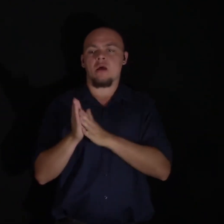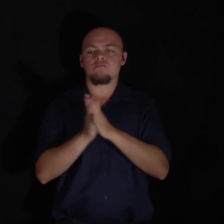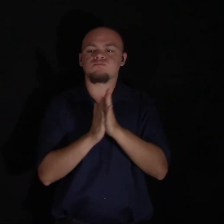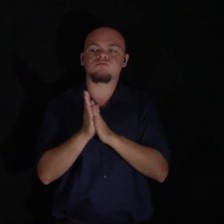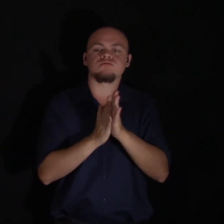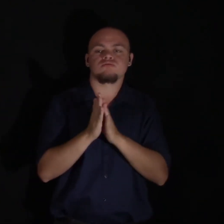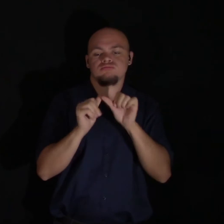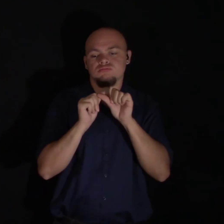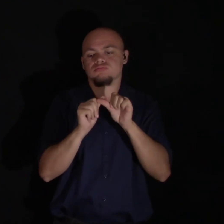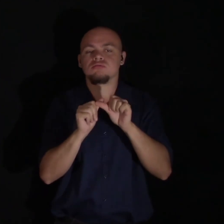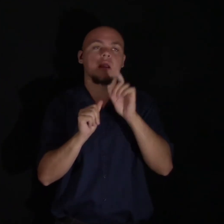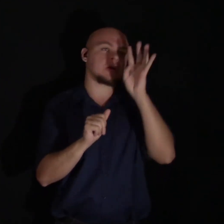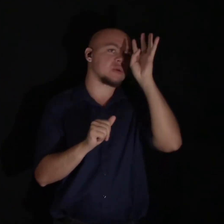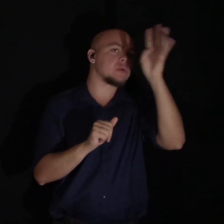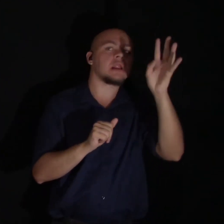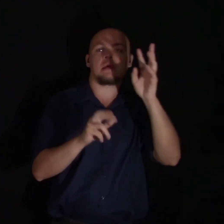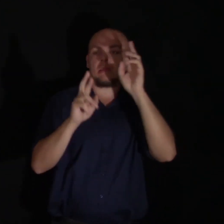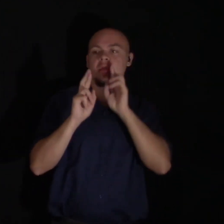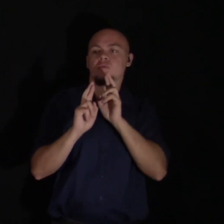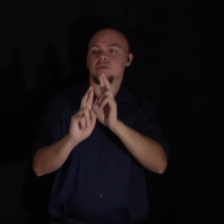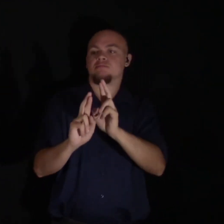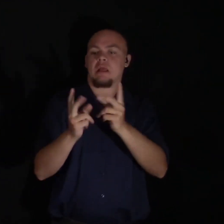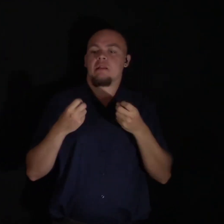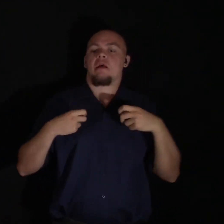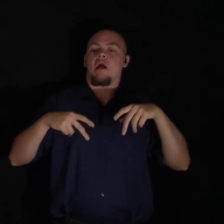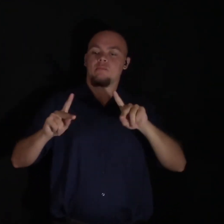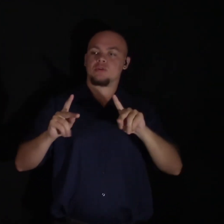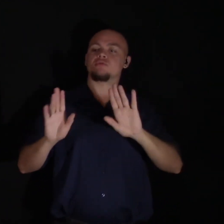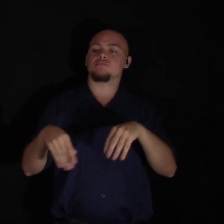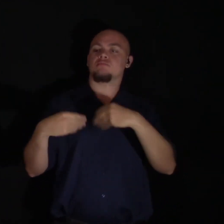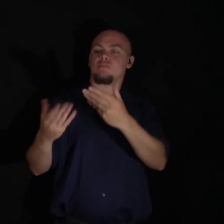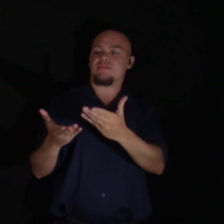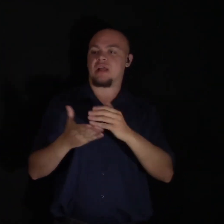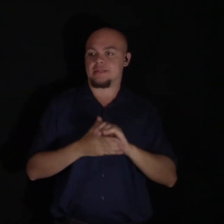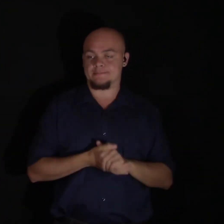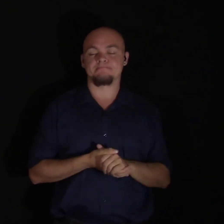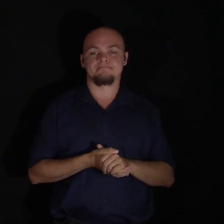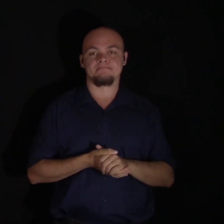are persistent, they are creative, and they are respectful of the opportunity that has been provided to them.